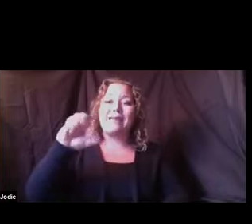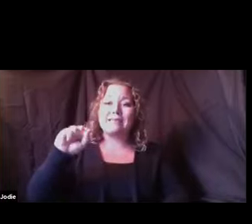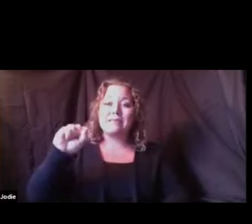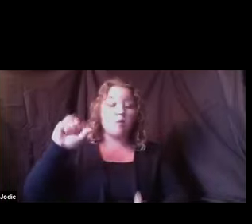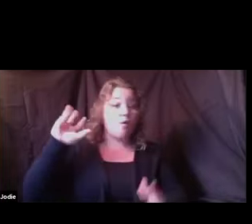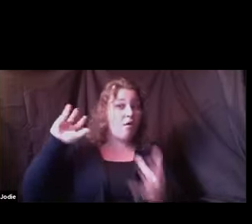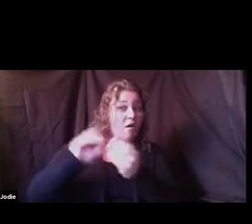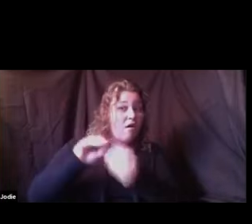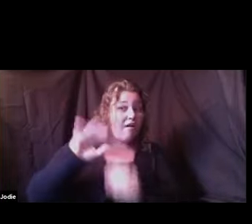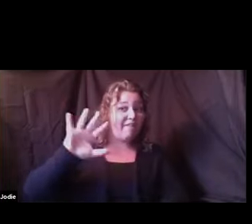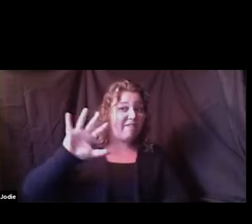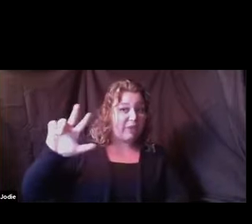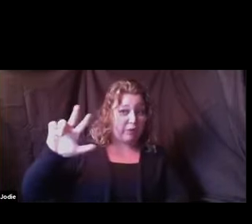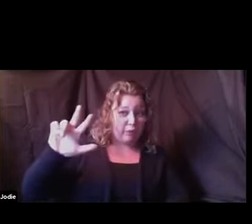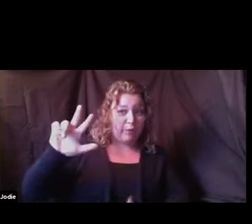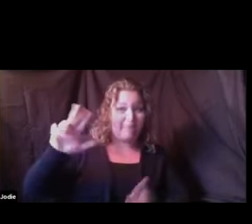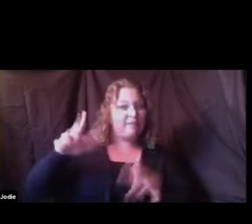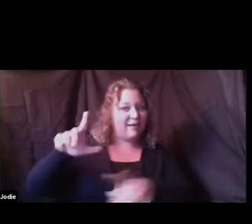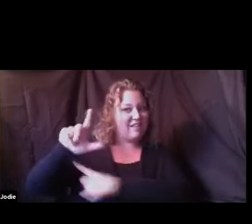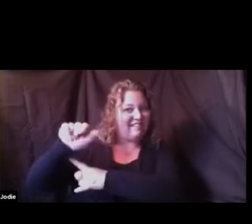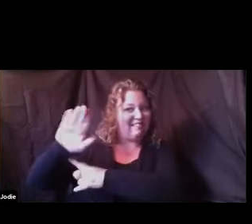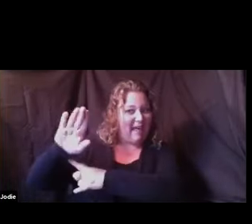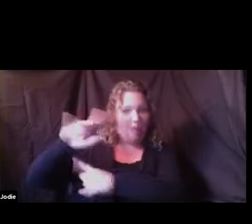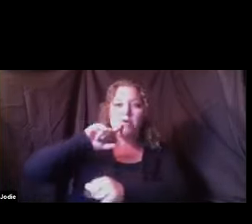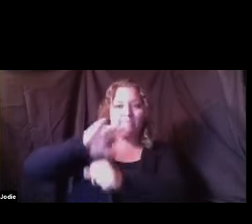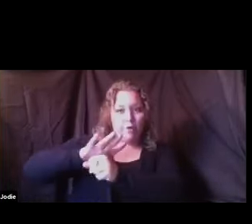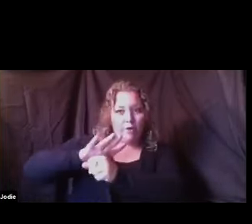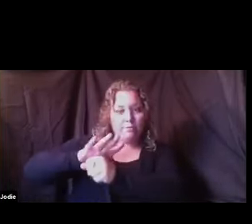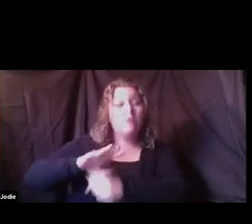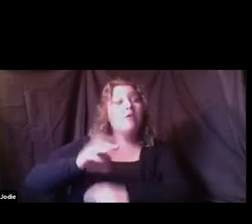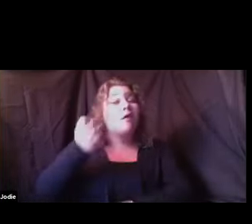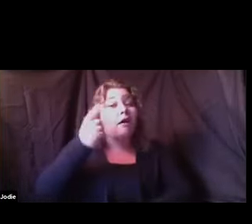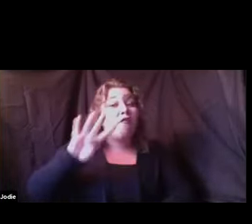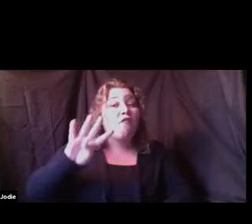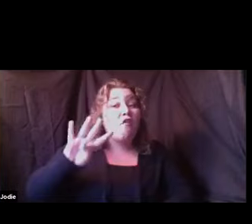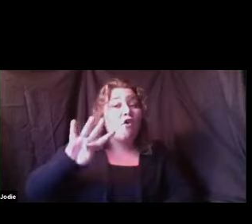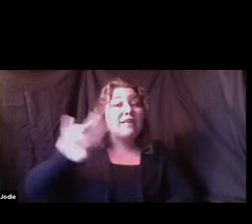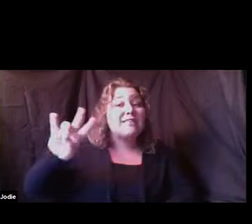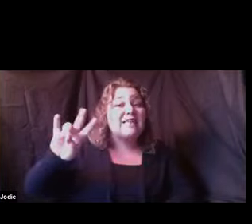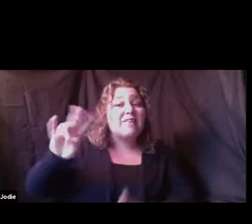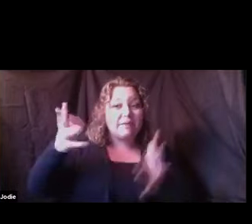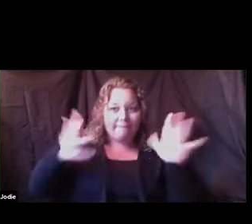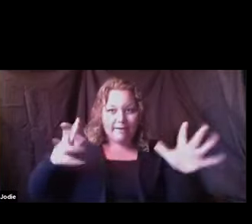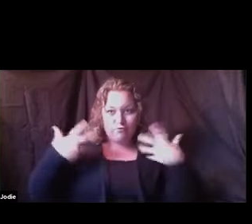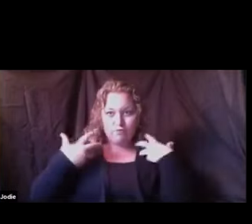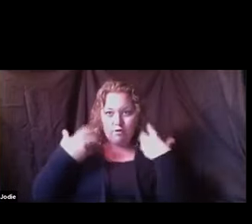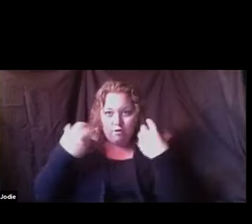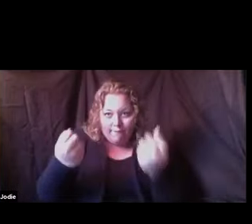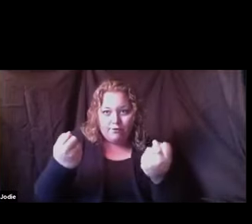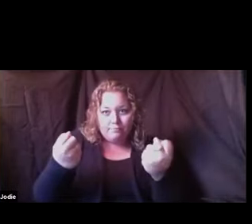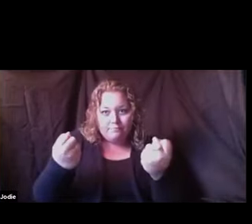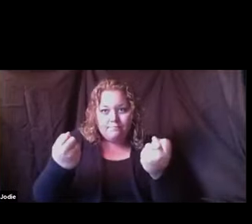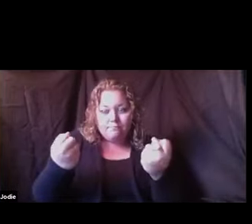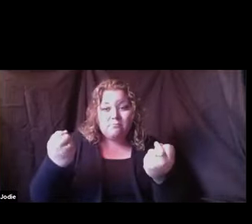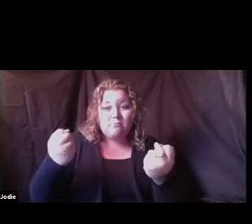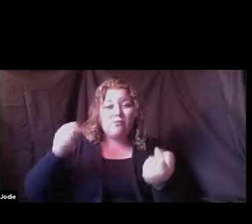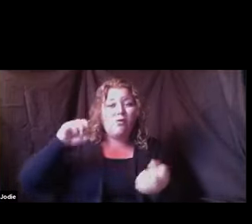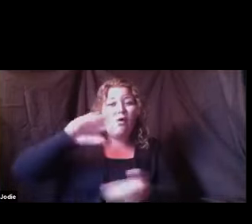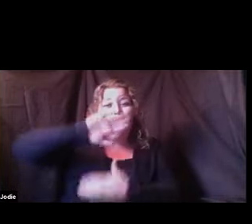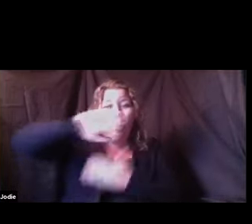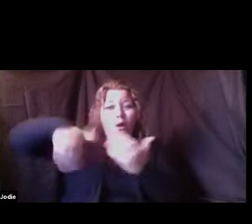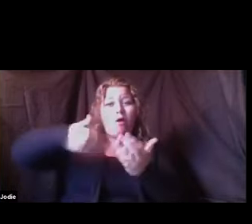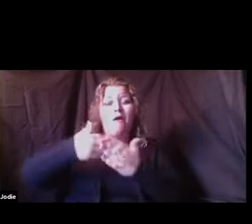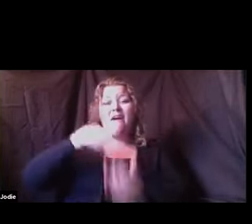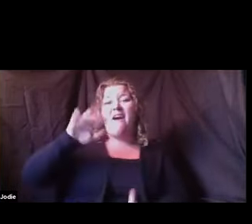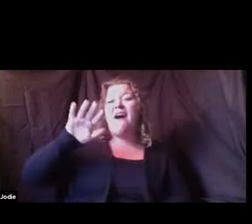lab confirmed cases, 47 of which have recovered. We have a total of